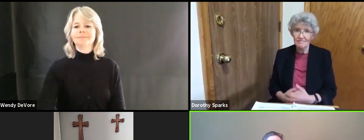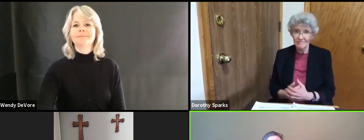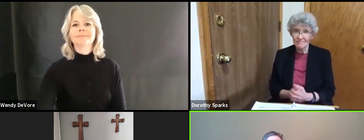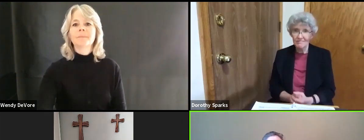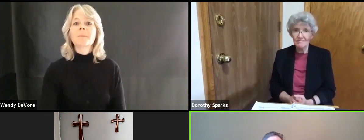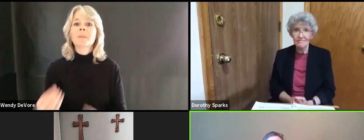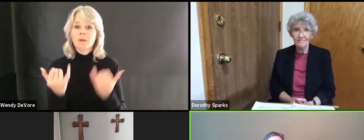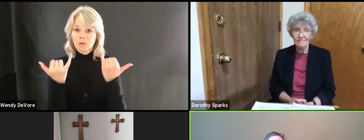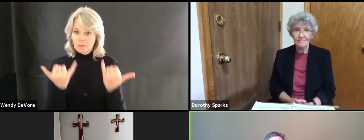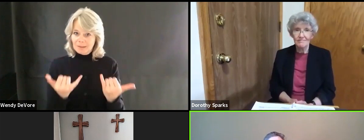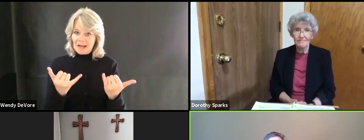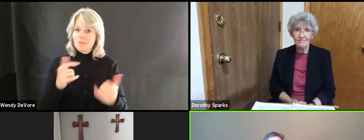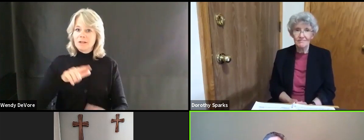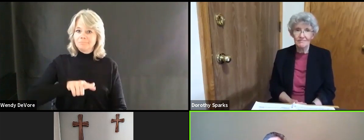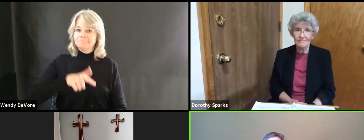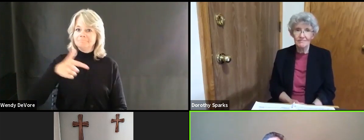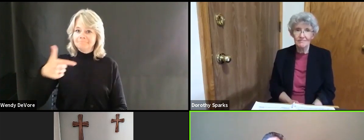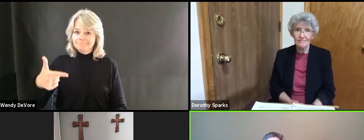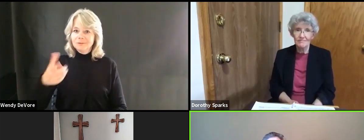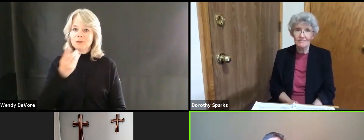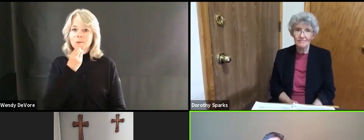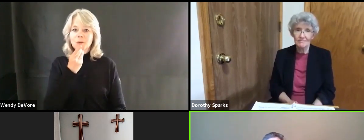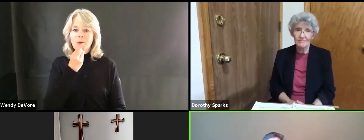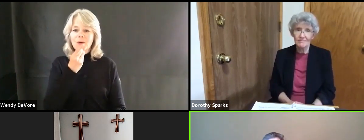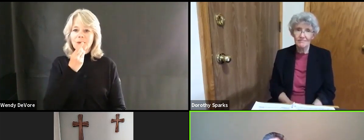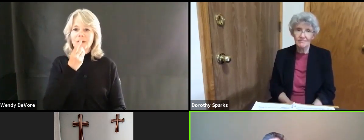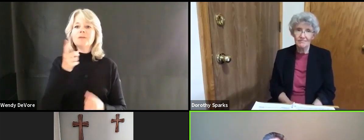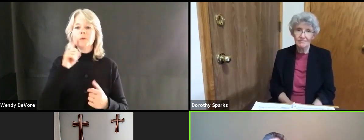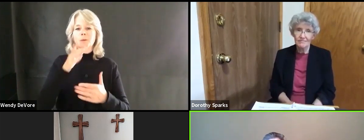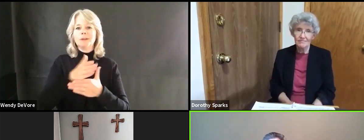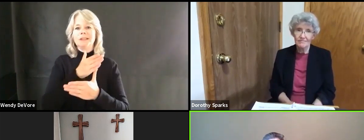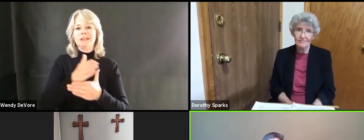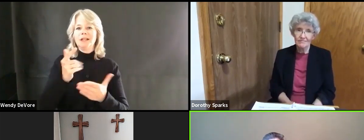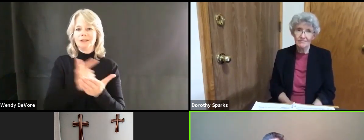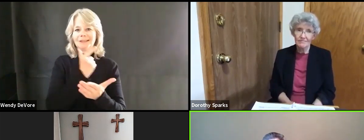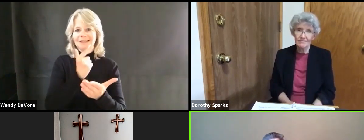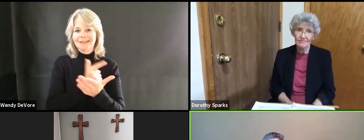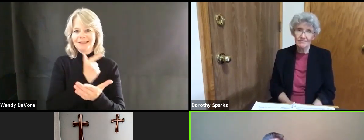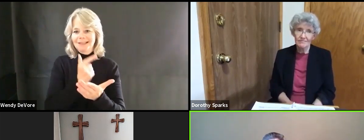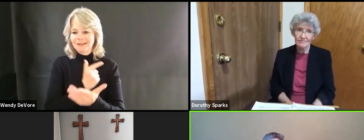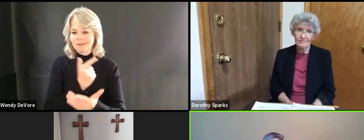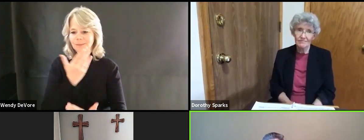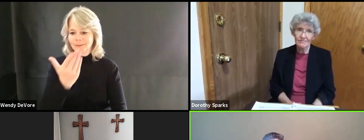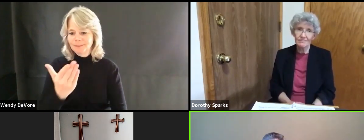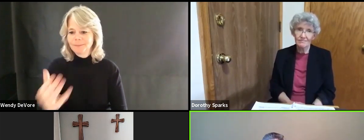So with that, I'll ask Dorothy to share the gospel lesson today.